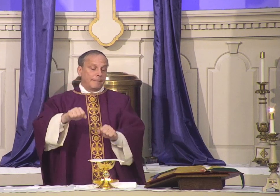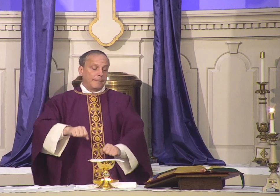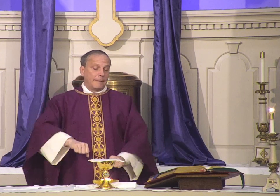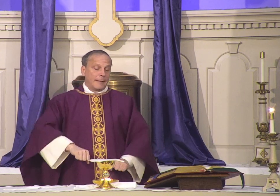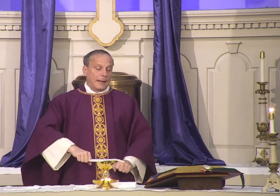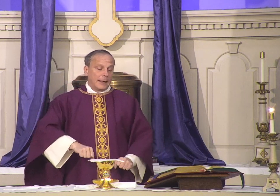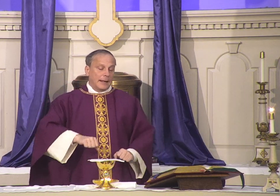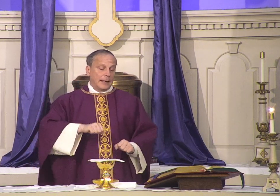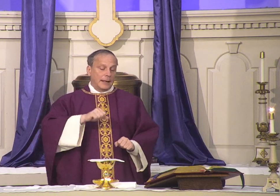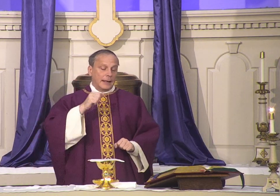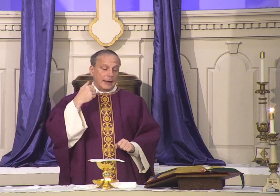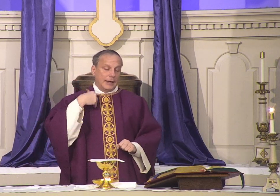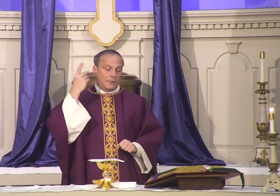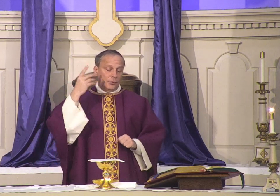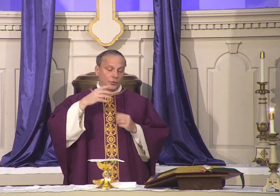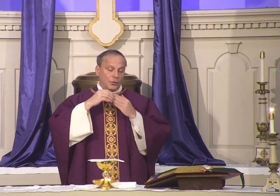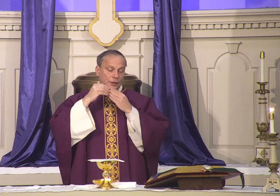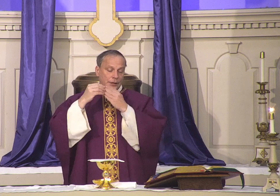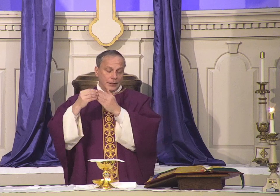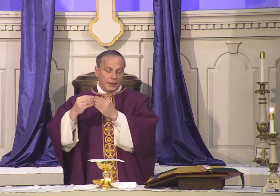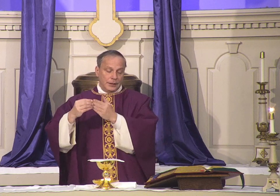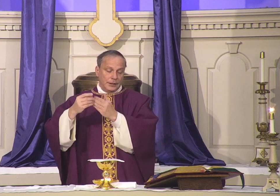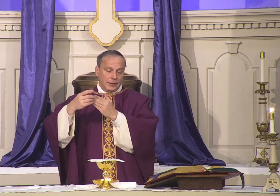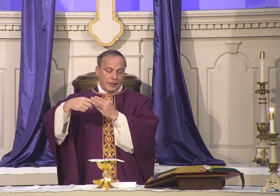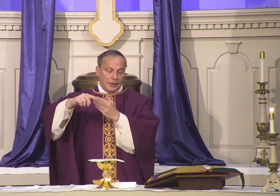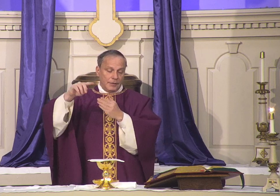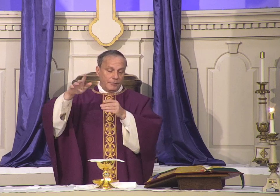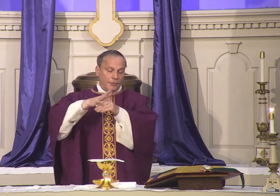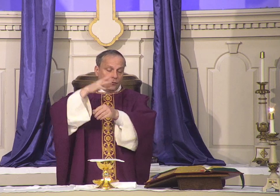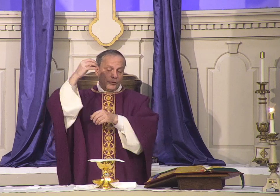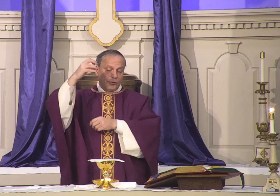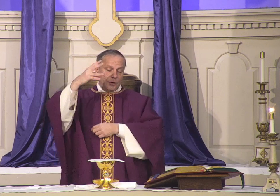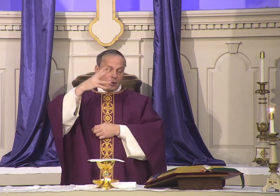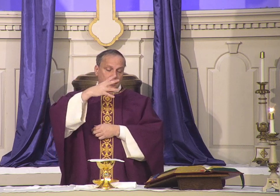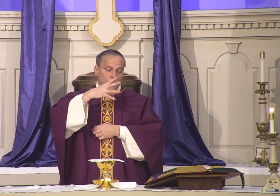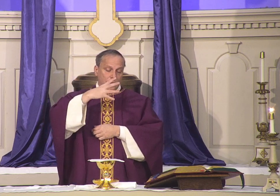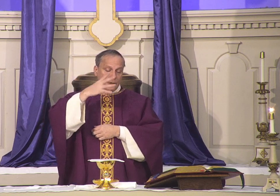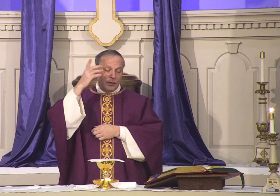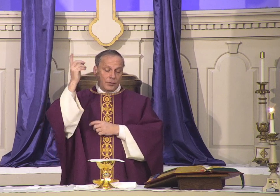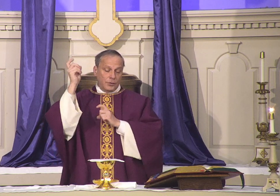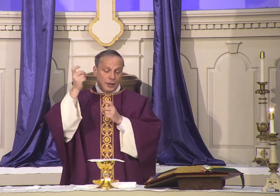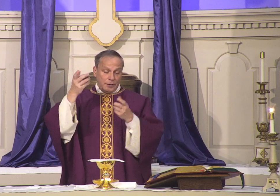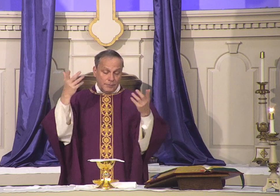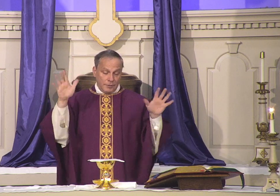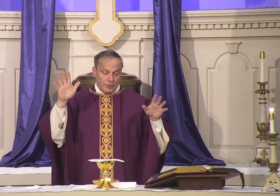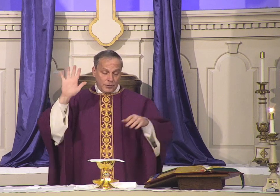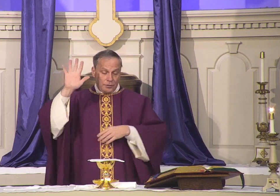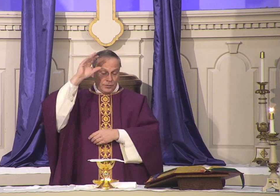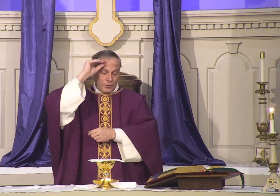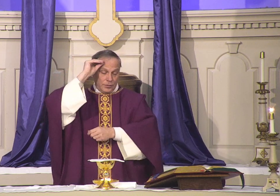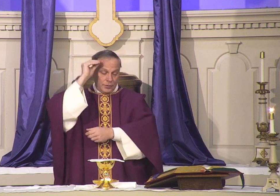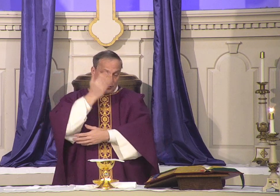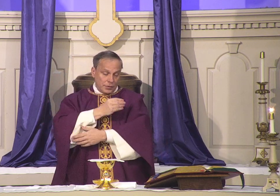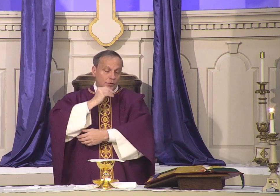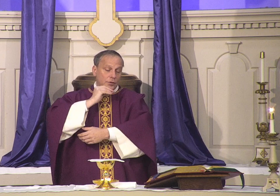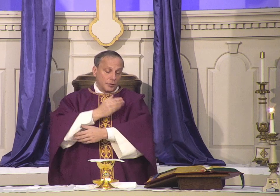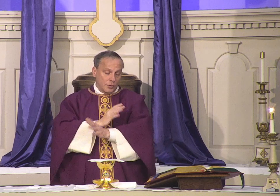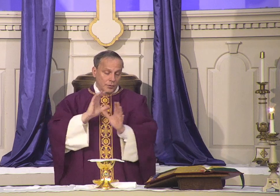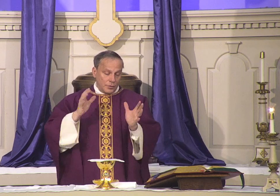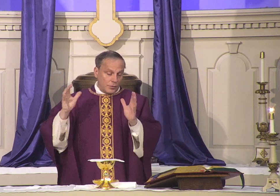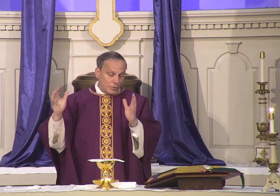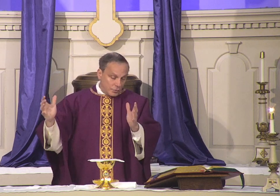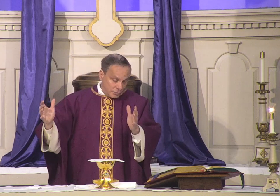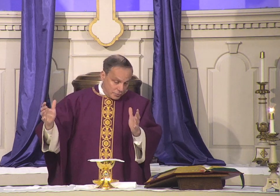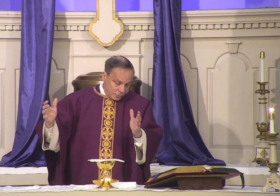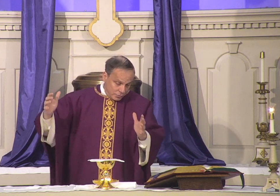they may be led to the fullness of grace that you bestow on your sons